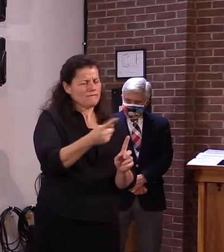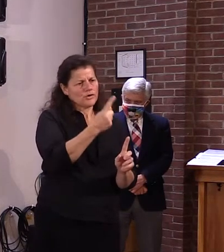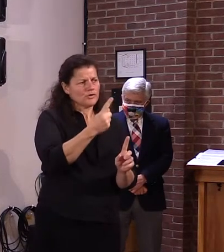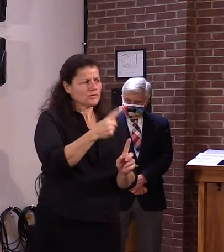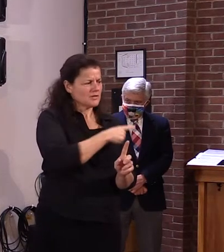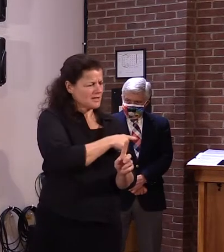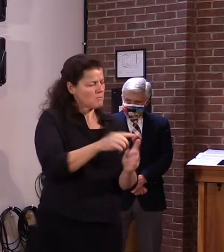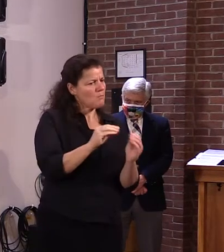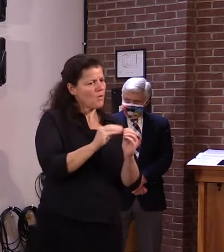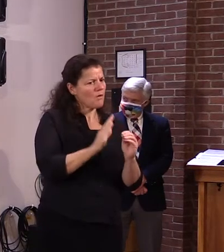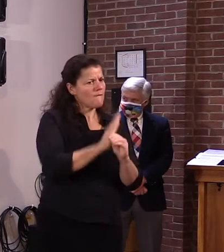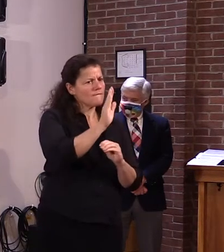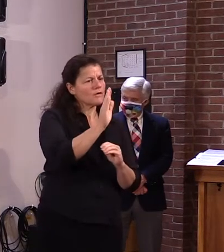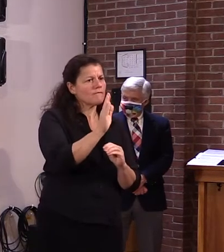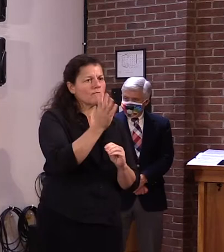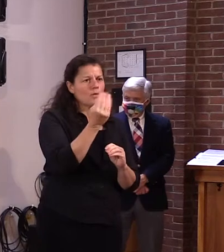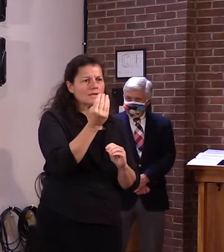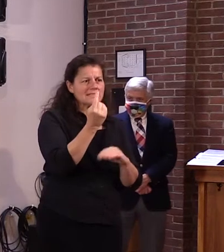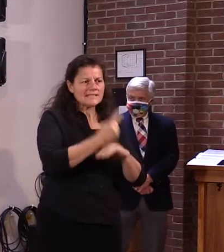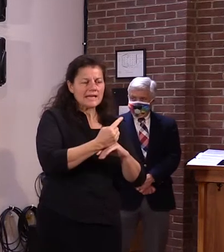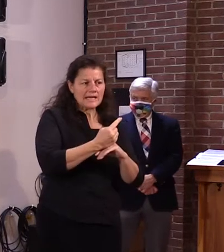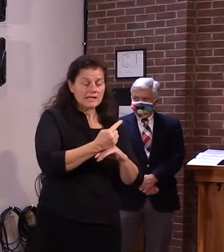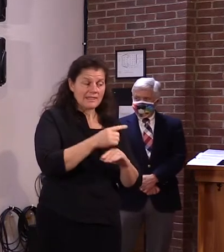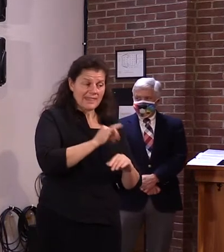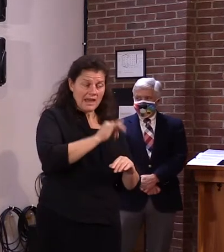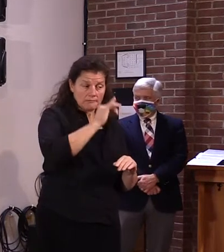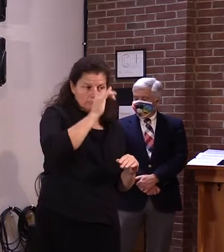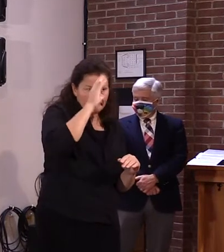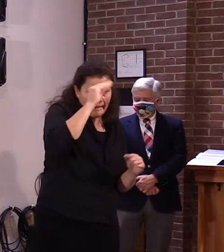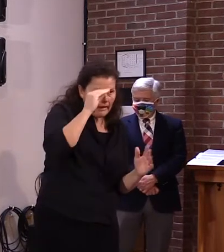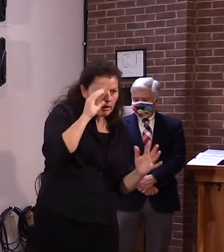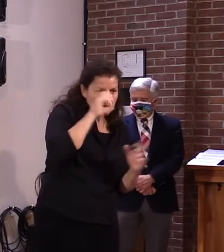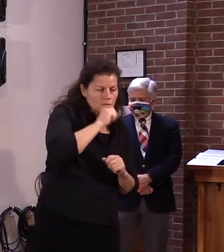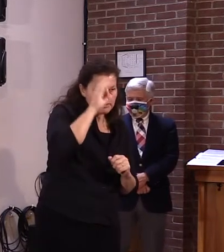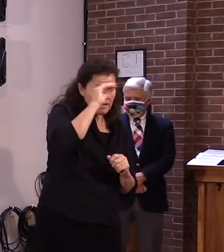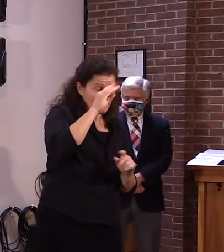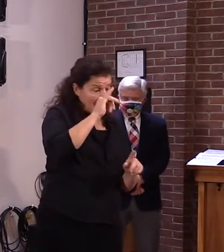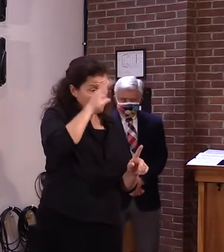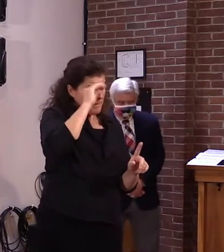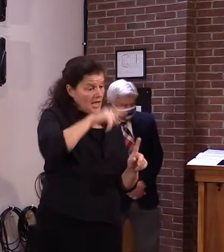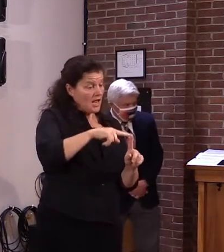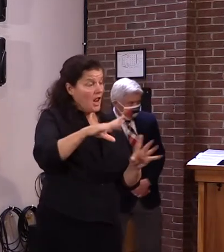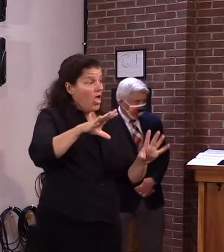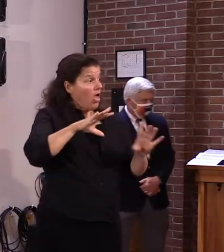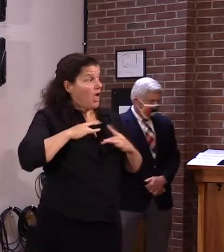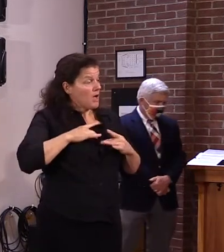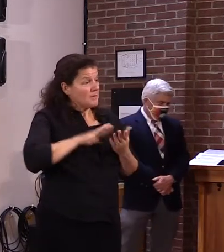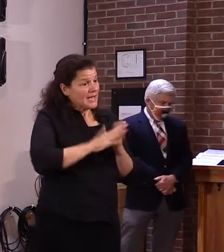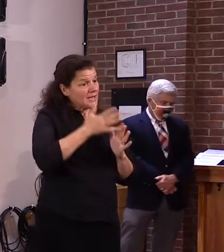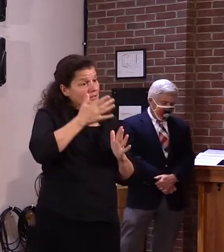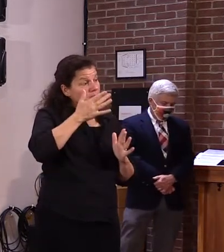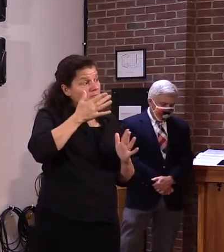up, assuming it's him, picked up his infection here, or did he bring it with him?